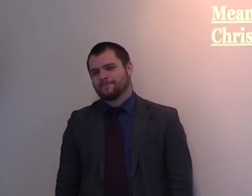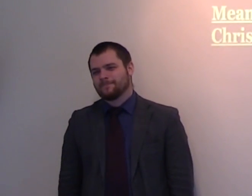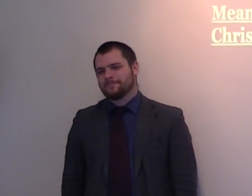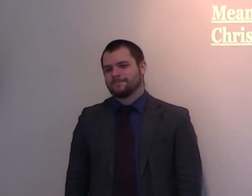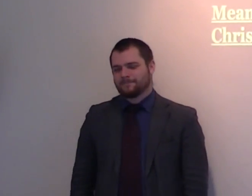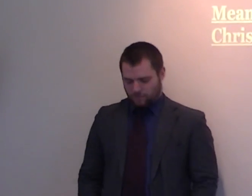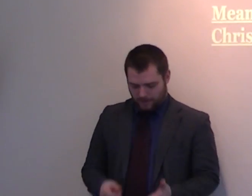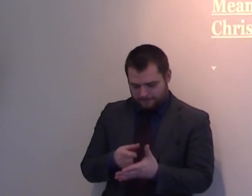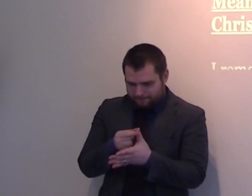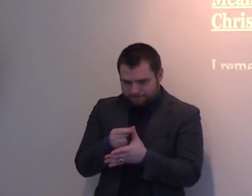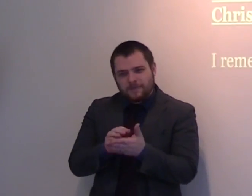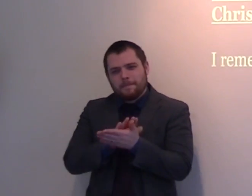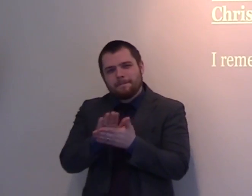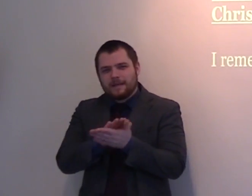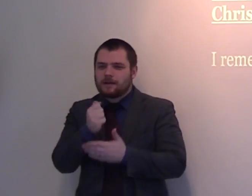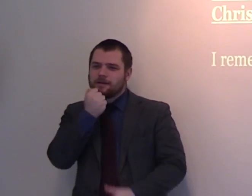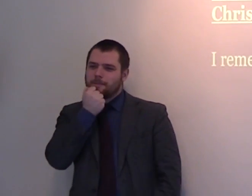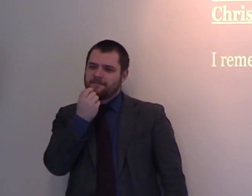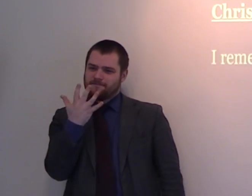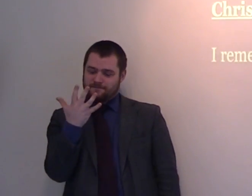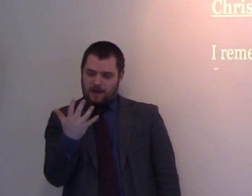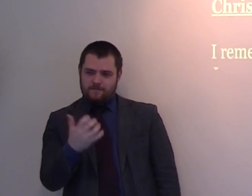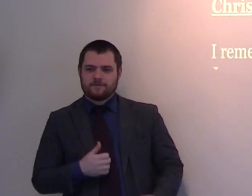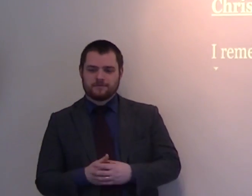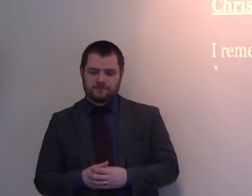Meaning number five, I rely on Christ.